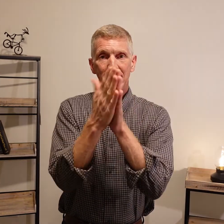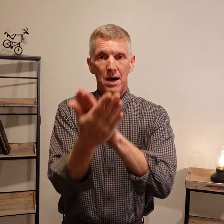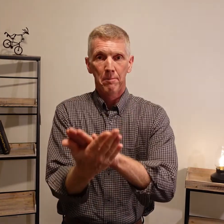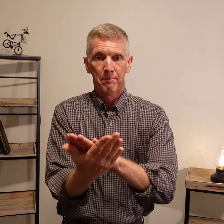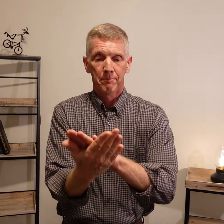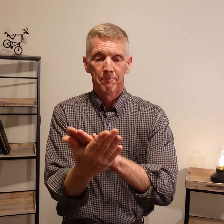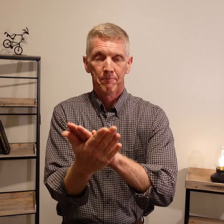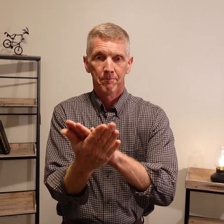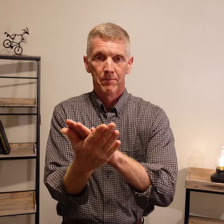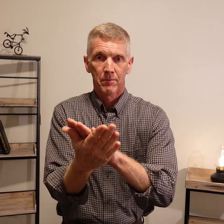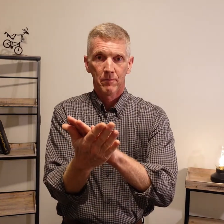Become.